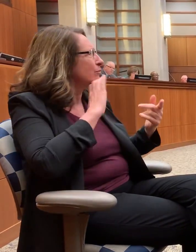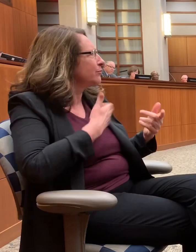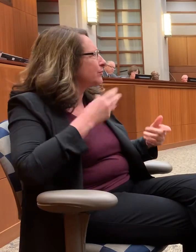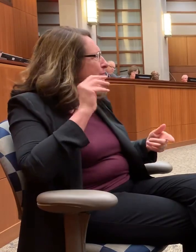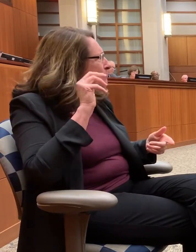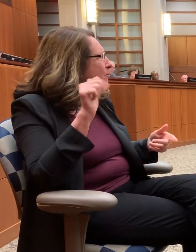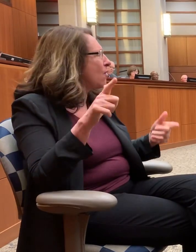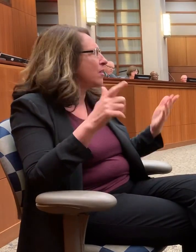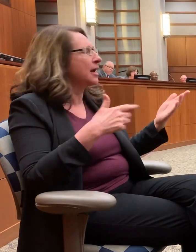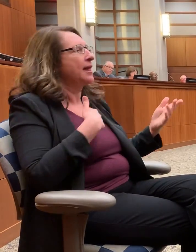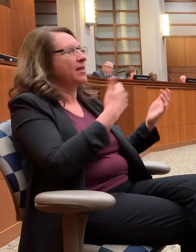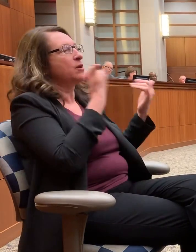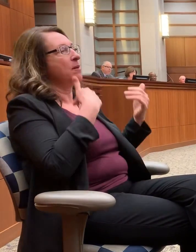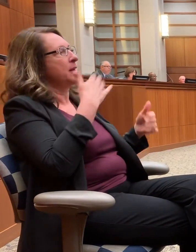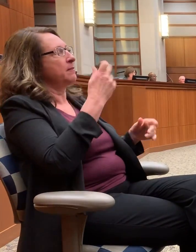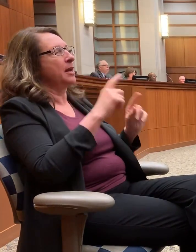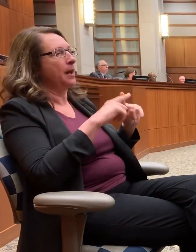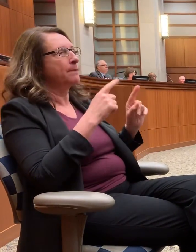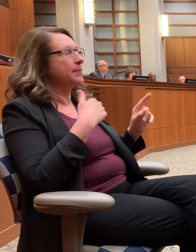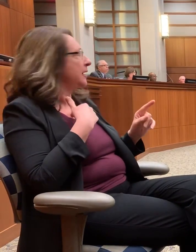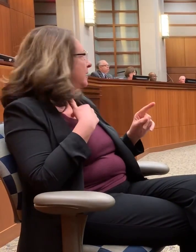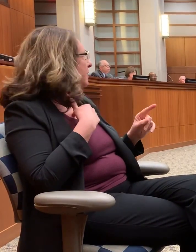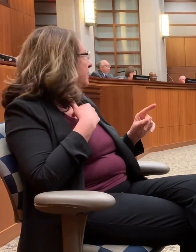got a call back, but it took a tweeter